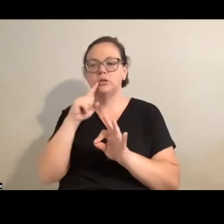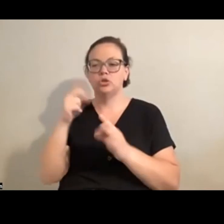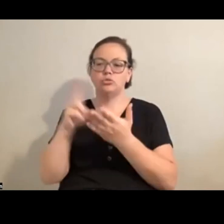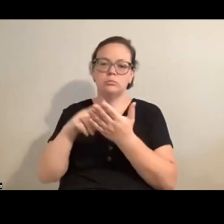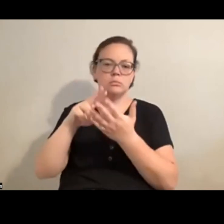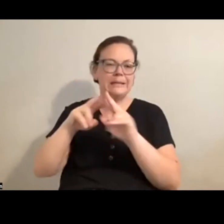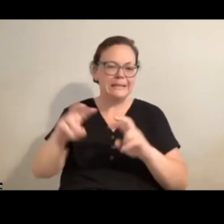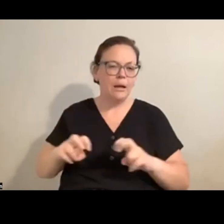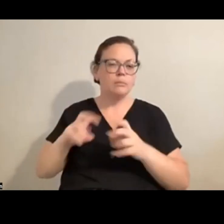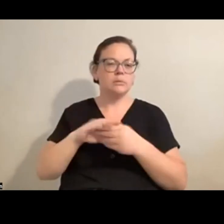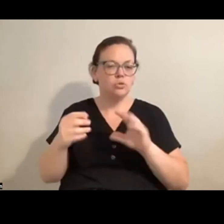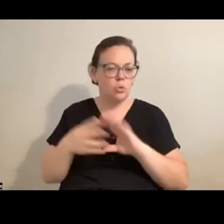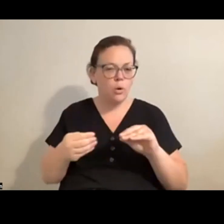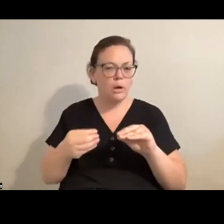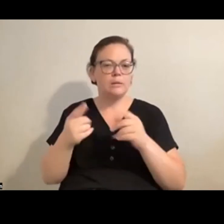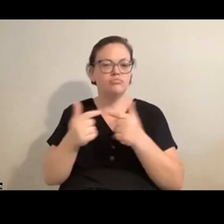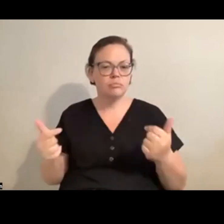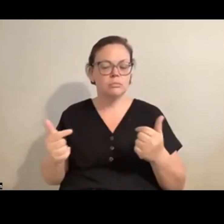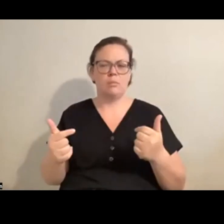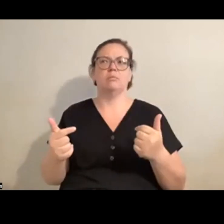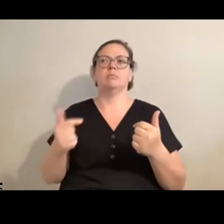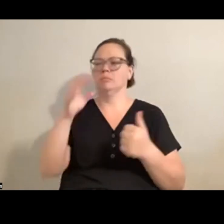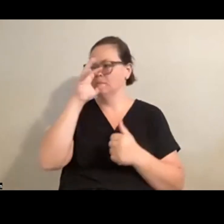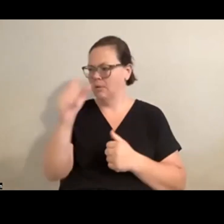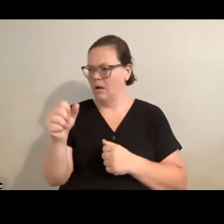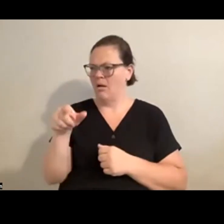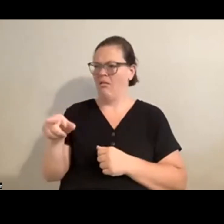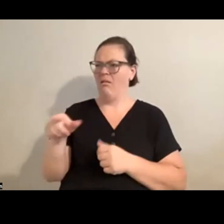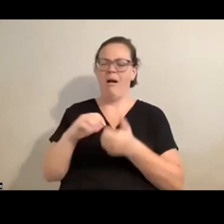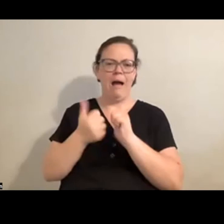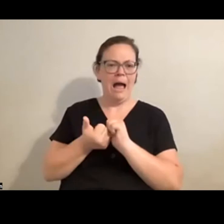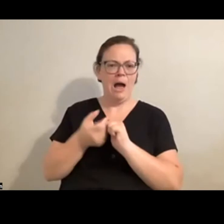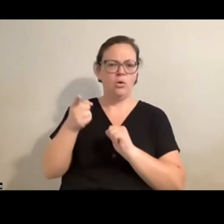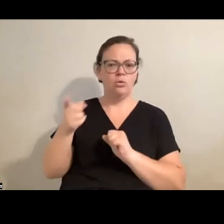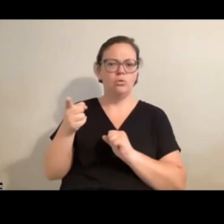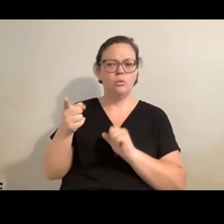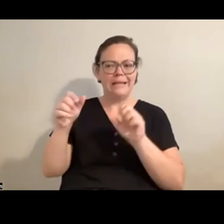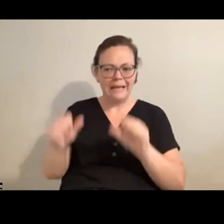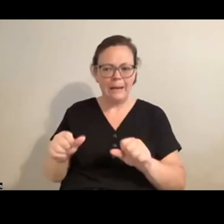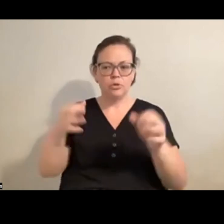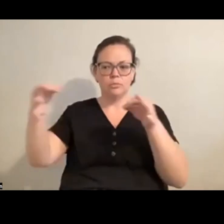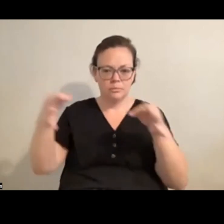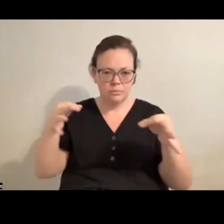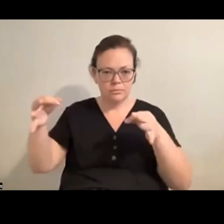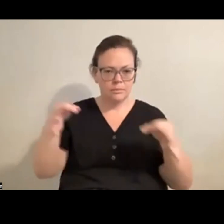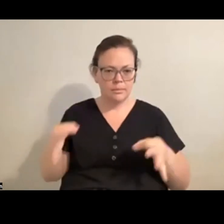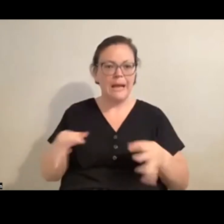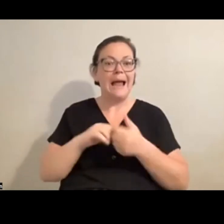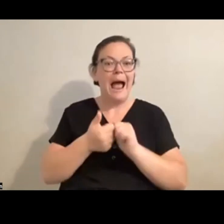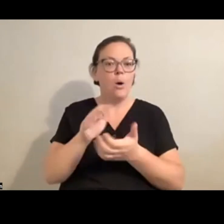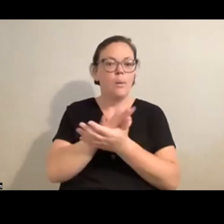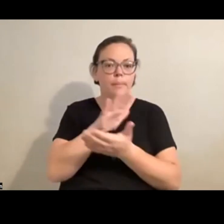so struck by how she was able to explain how paper